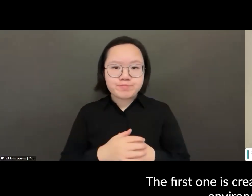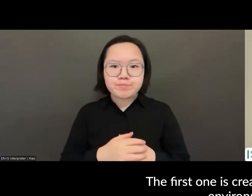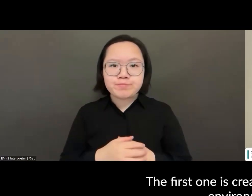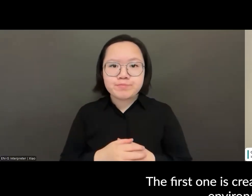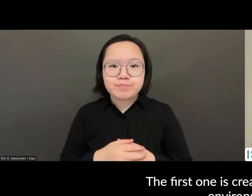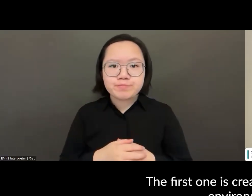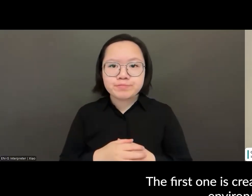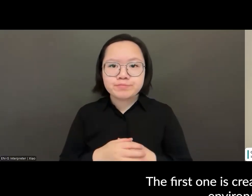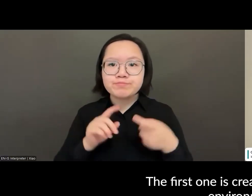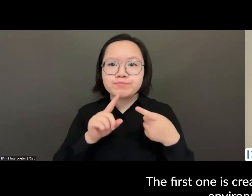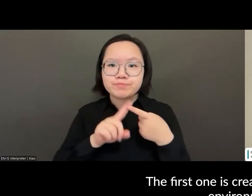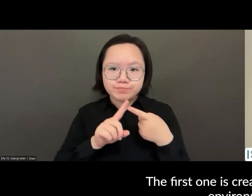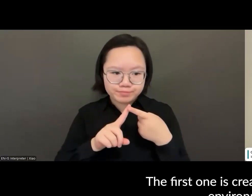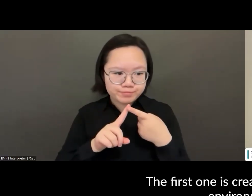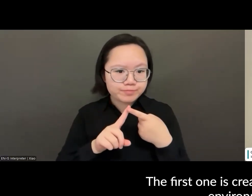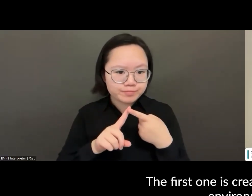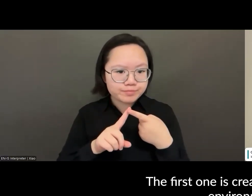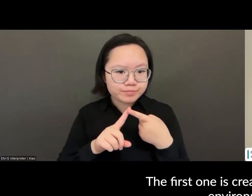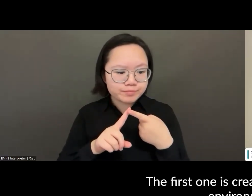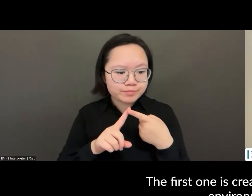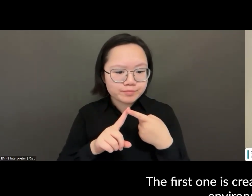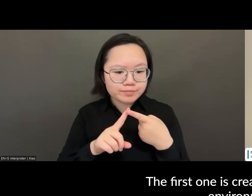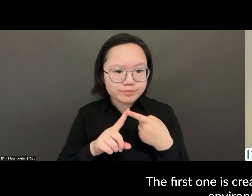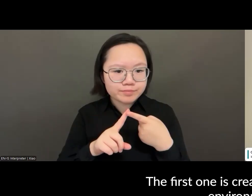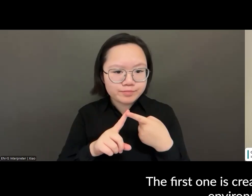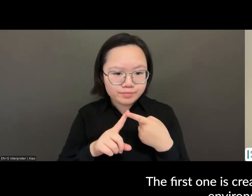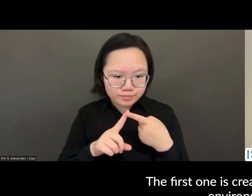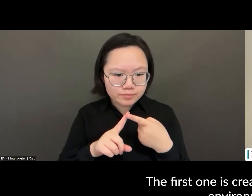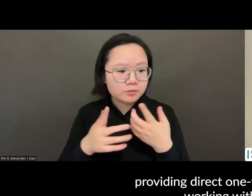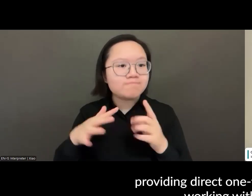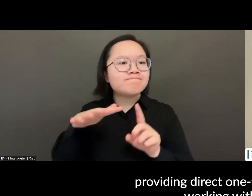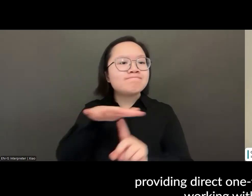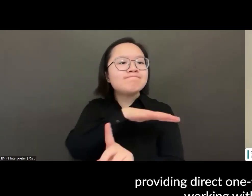The first one is creating an enabling environment,